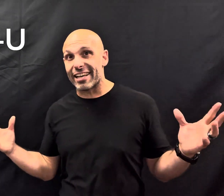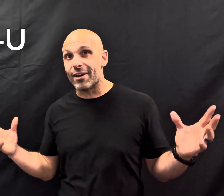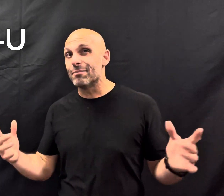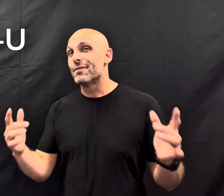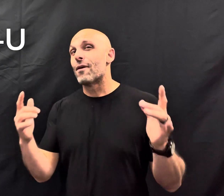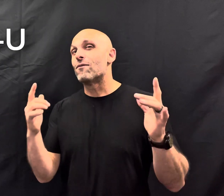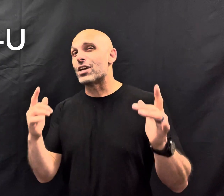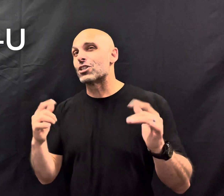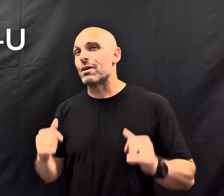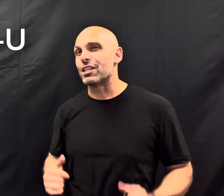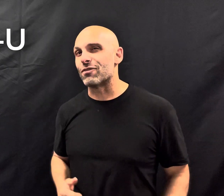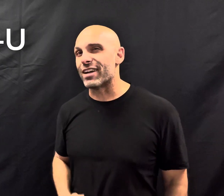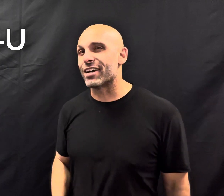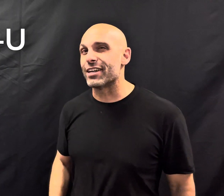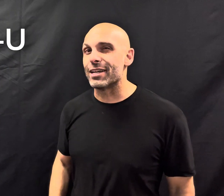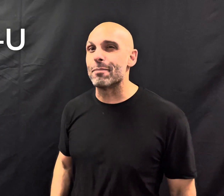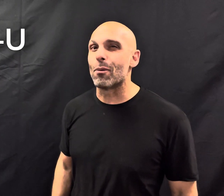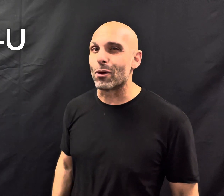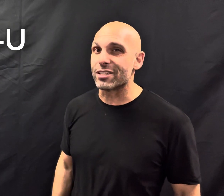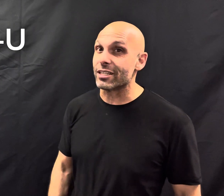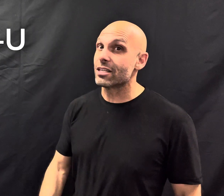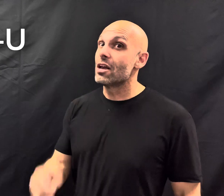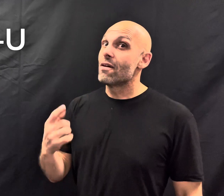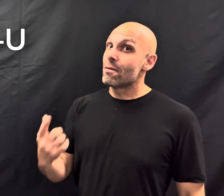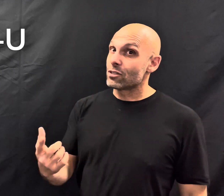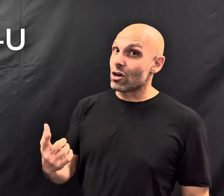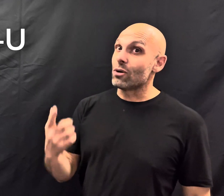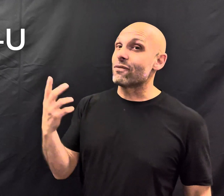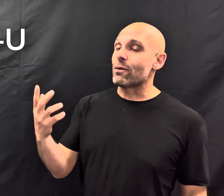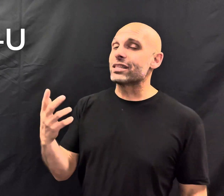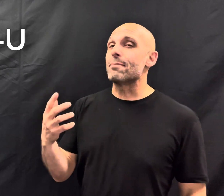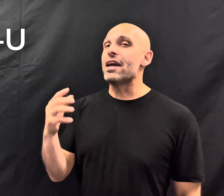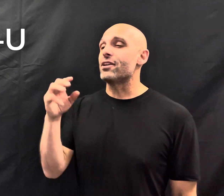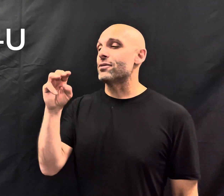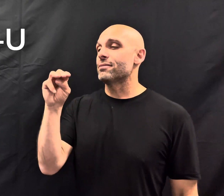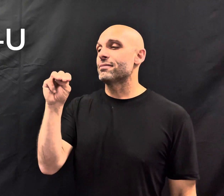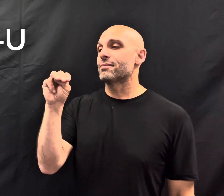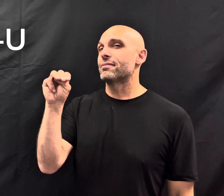ASL, fingerspelling is very important. So if I want the menu,